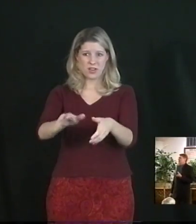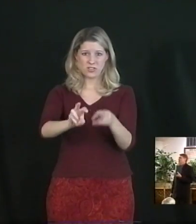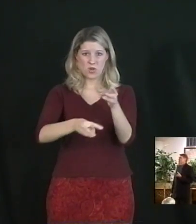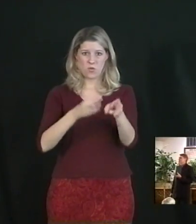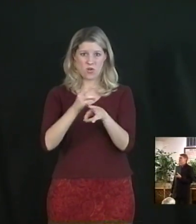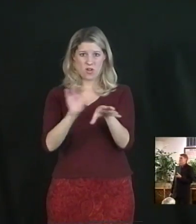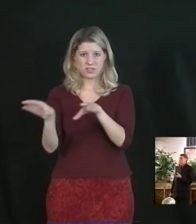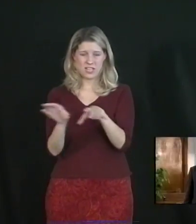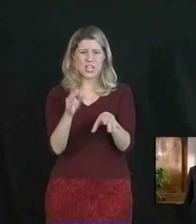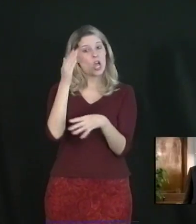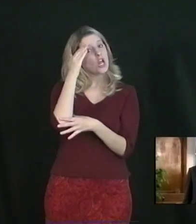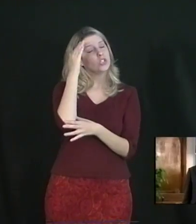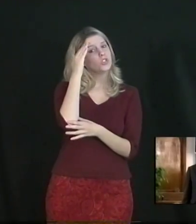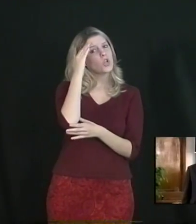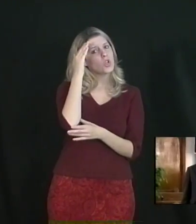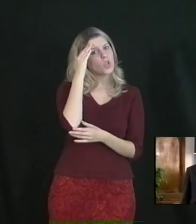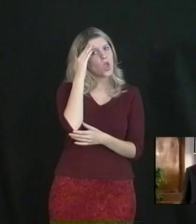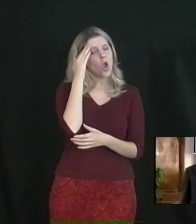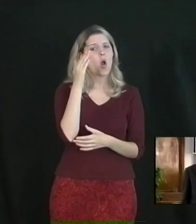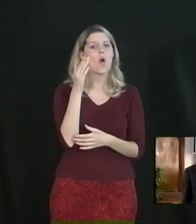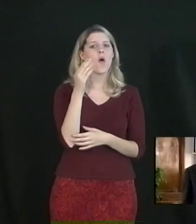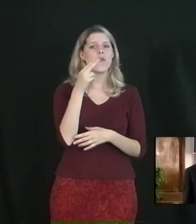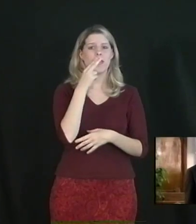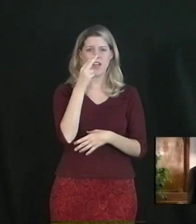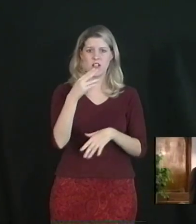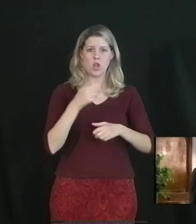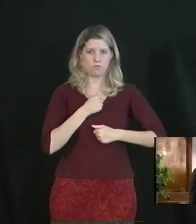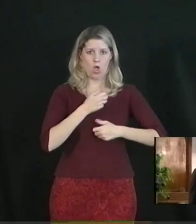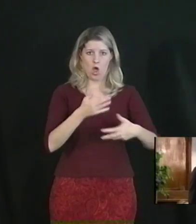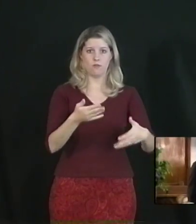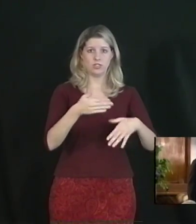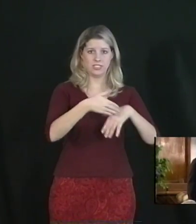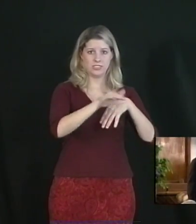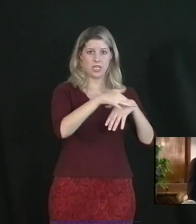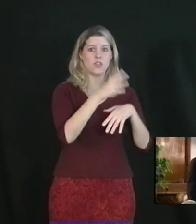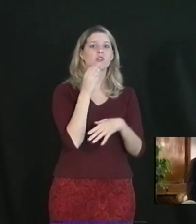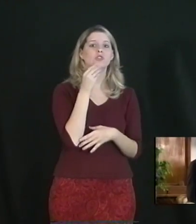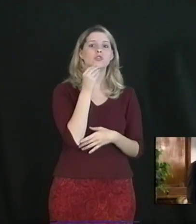Did you know Hitler offered to send the Jews to America and Roosevelt refused to let him?